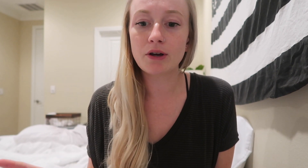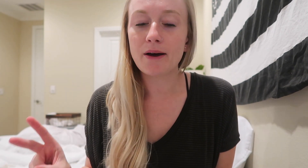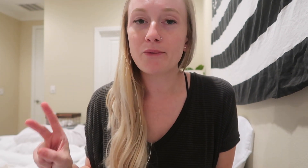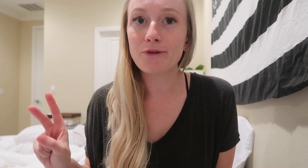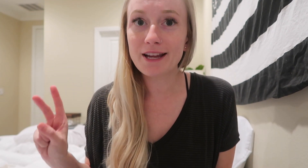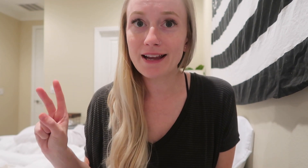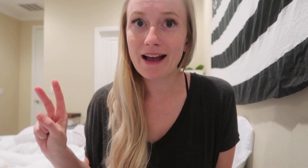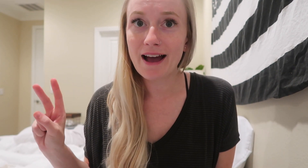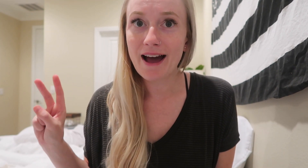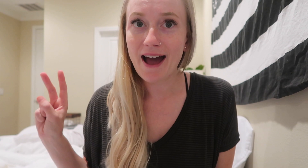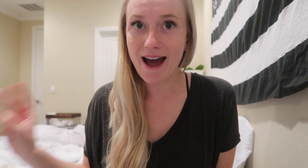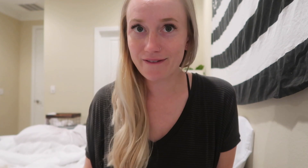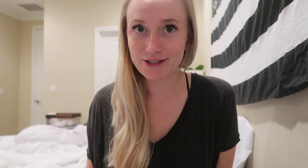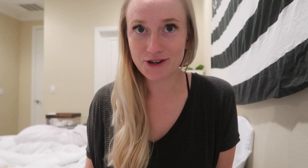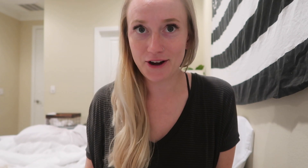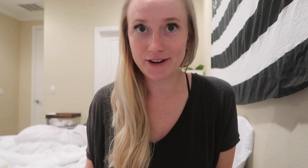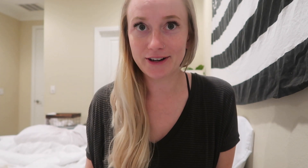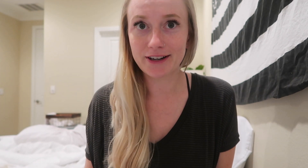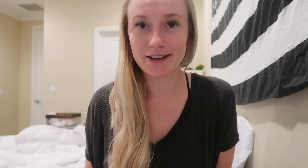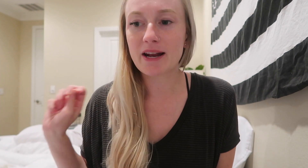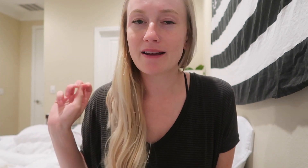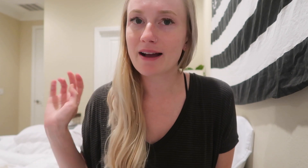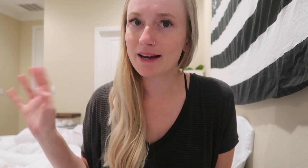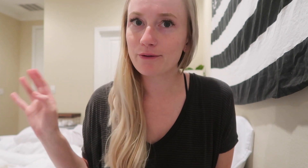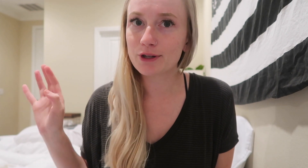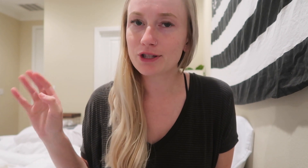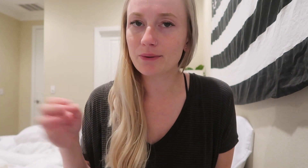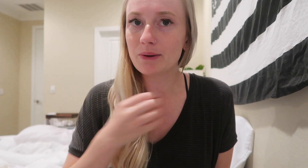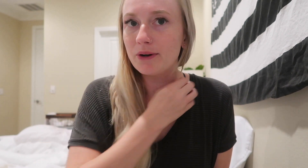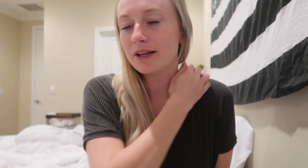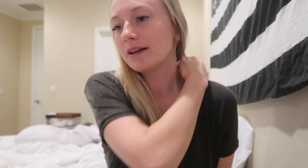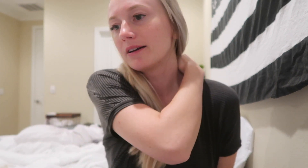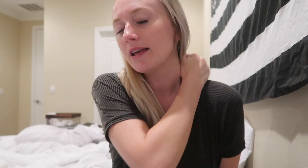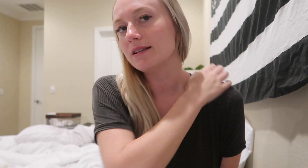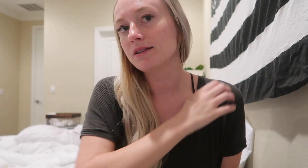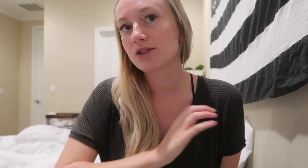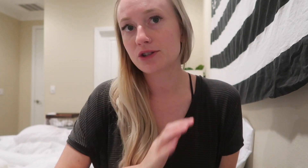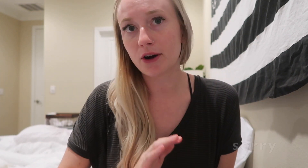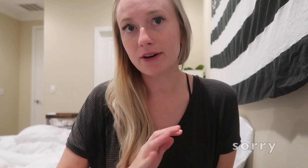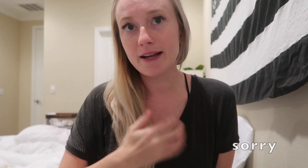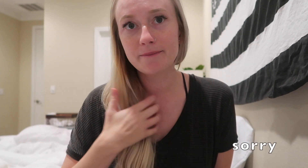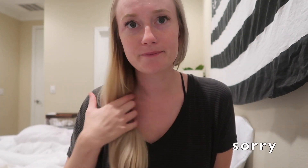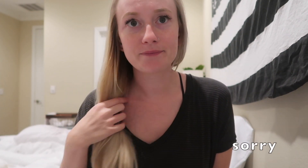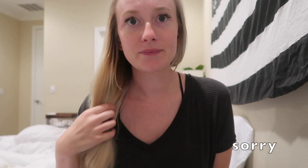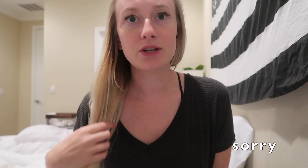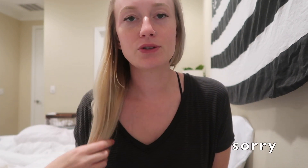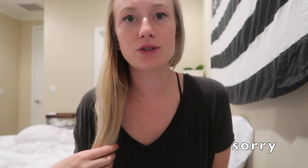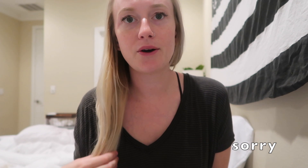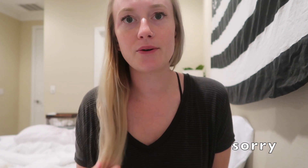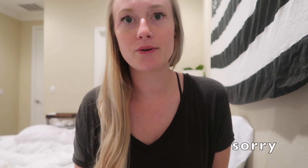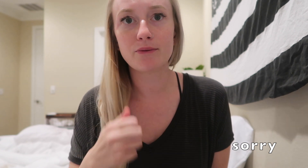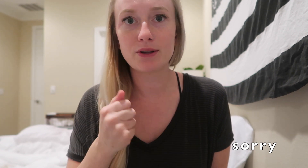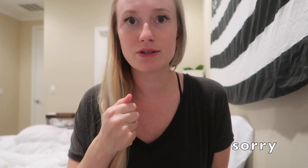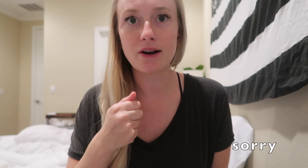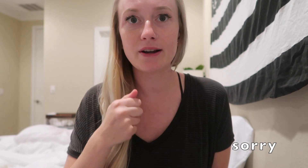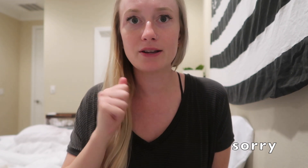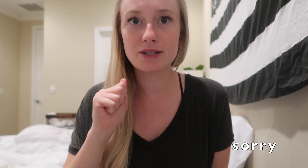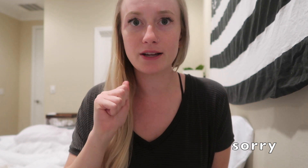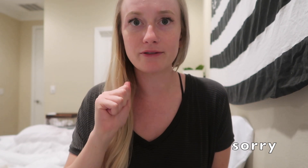that we haven't taught her, but I kind of wish that we would, is sorry. So with sorry, you take your